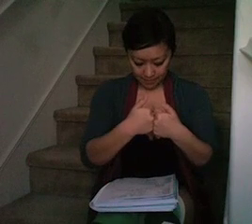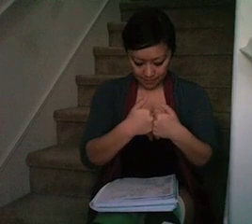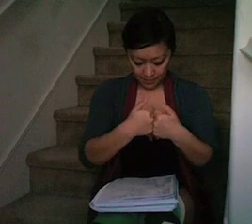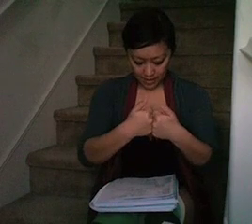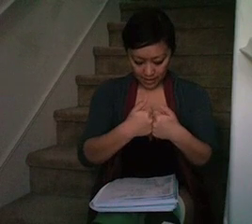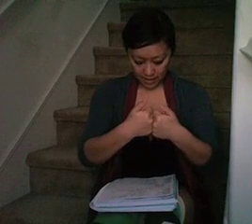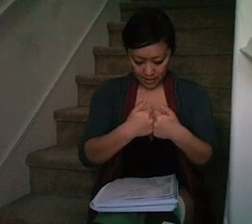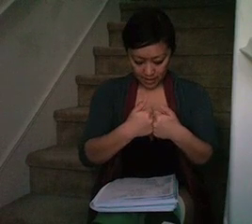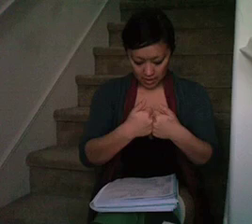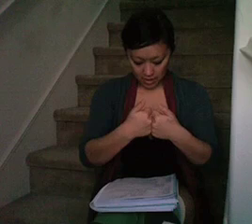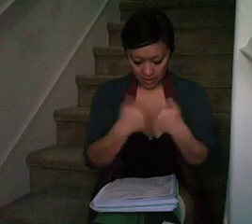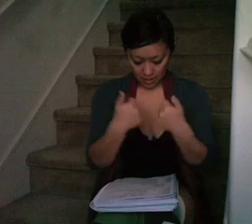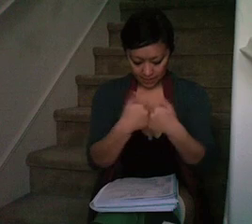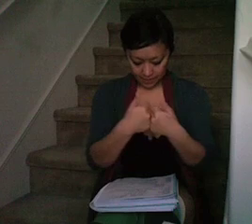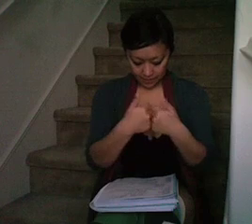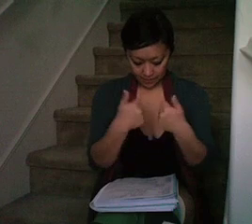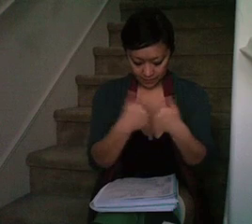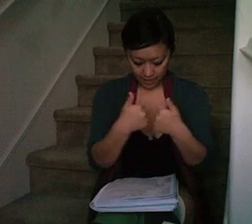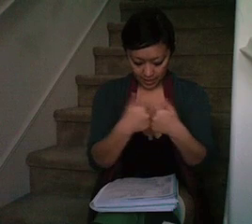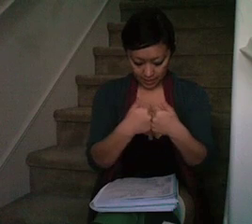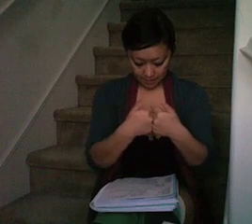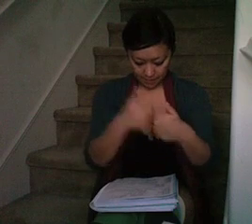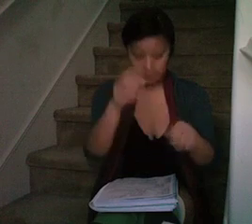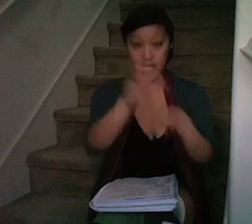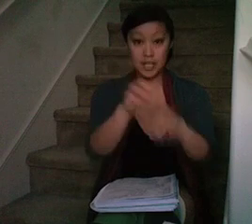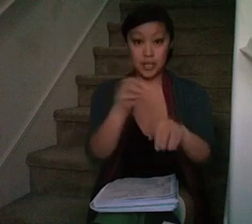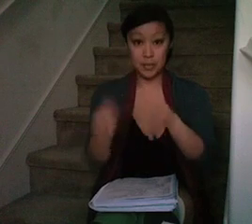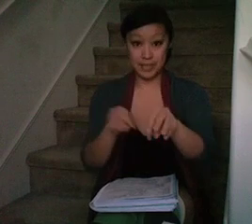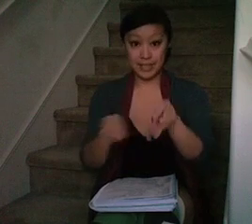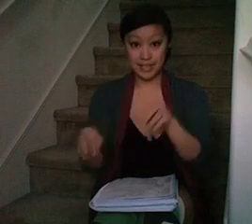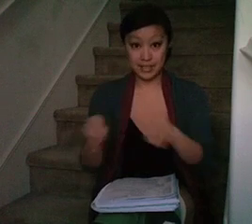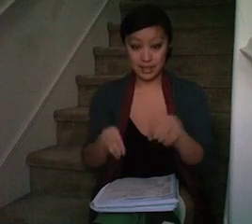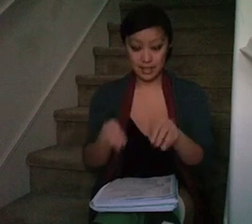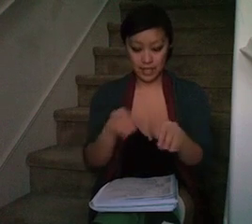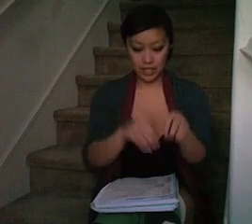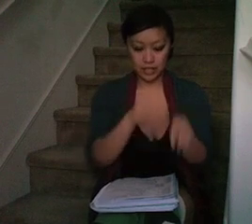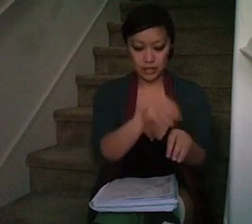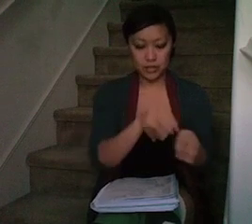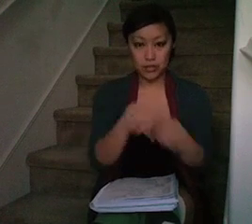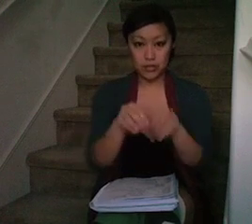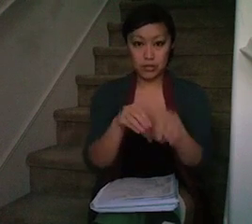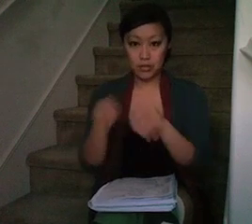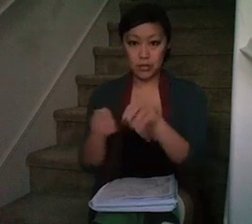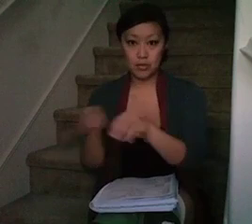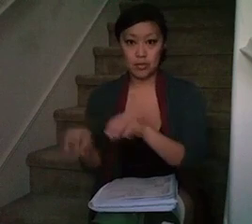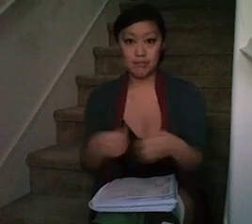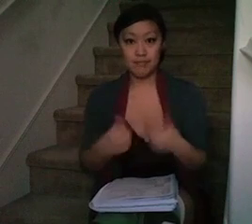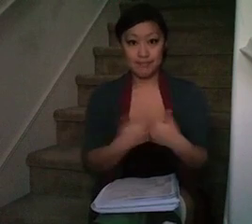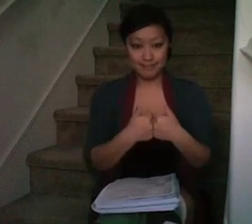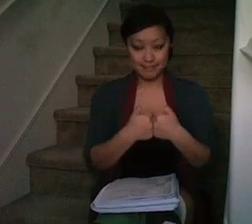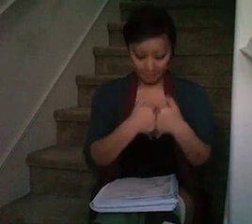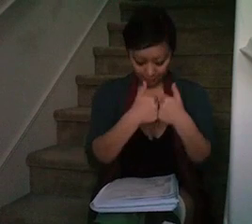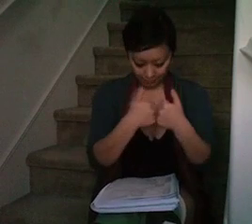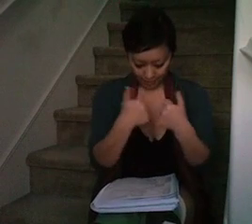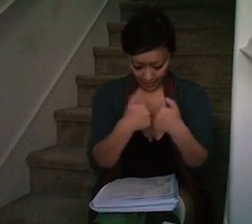um, game, and then you put pieces, like checkers, ch-ch-ch-ch-ch-ch-ch, game,